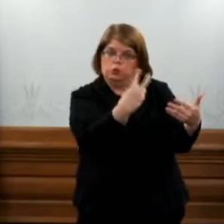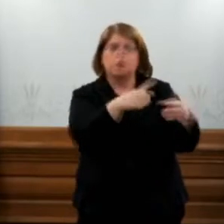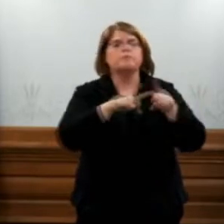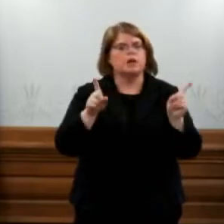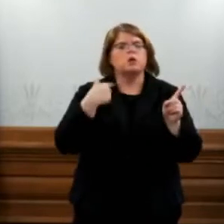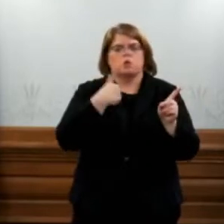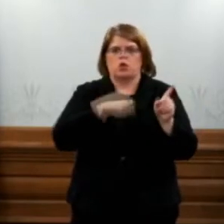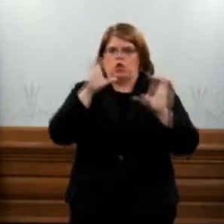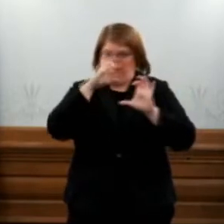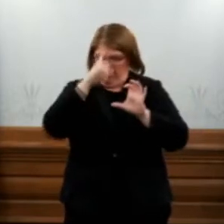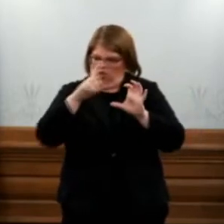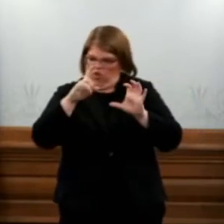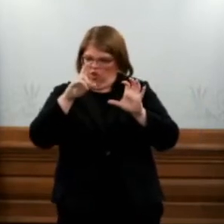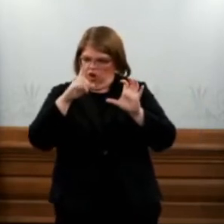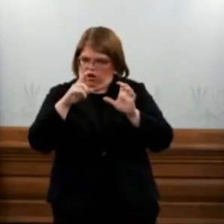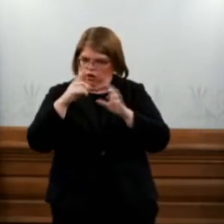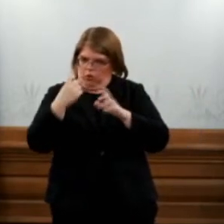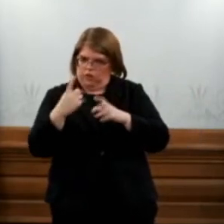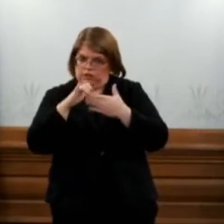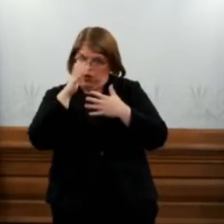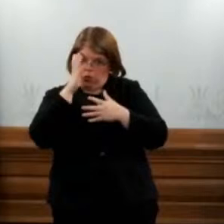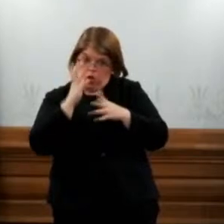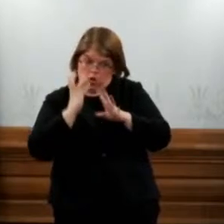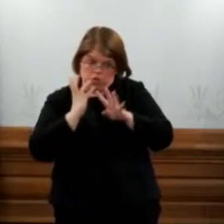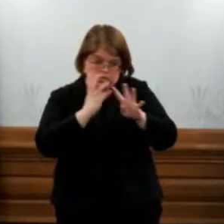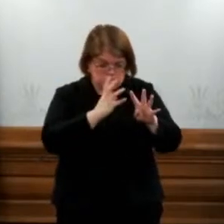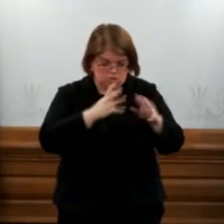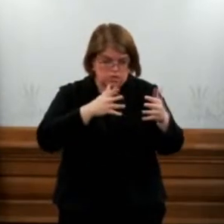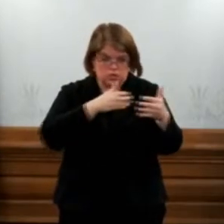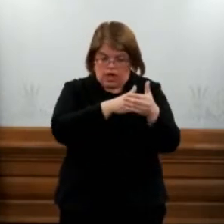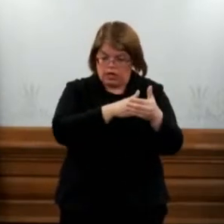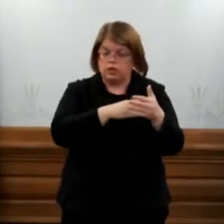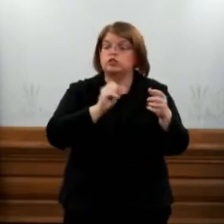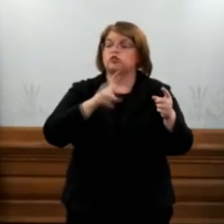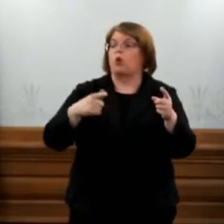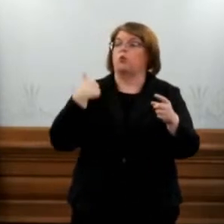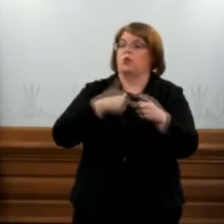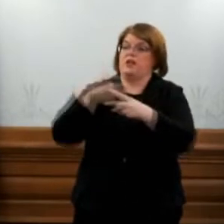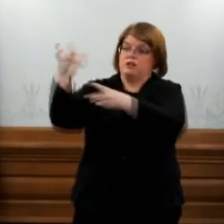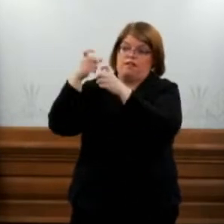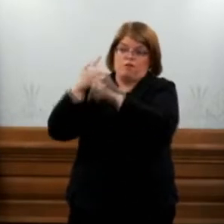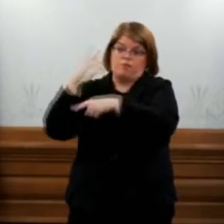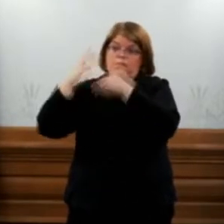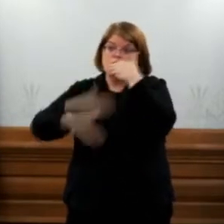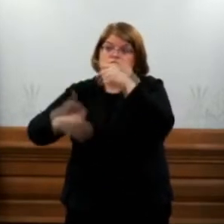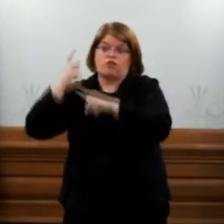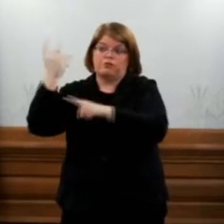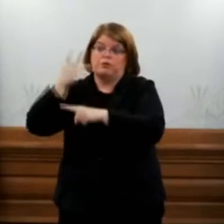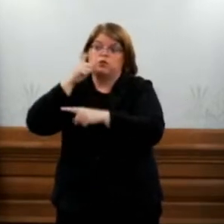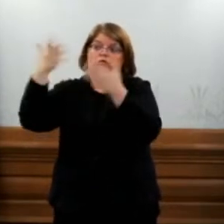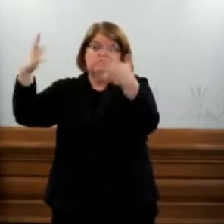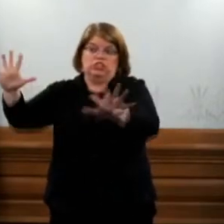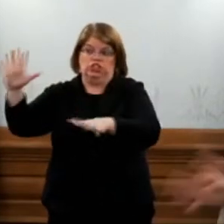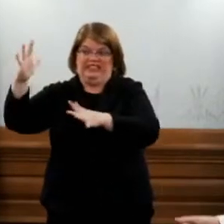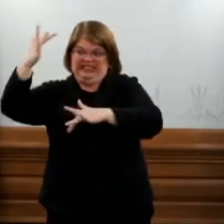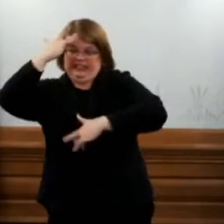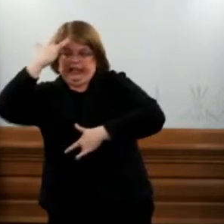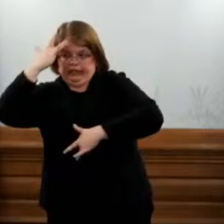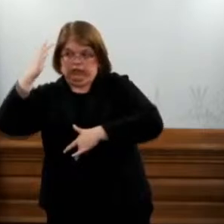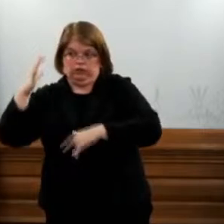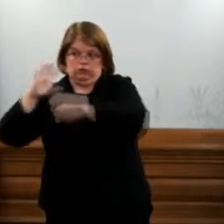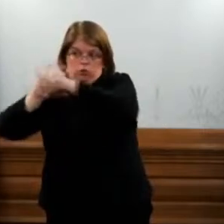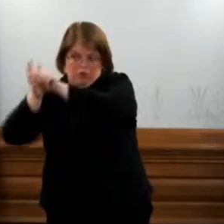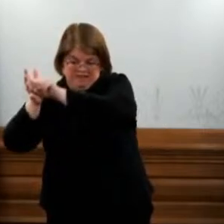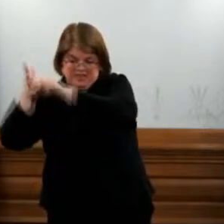So the antibodies are taken out of the blood of somebody that has had the infection. They're stored, and then they're given to